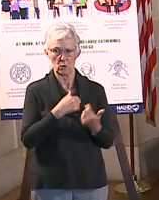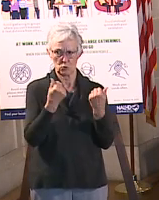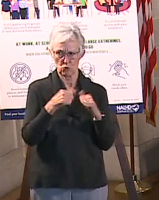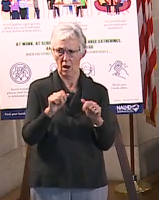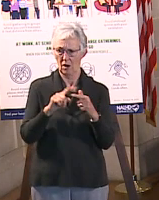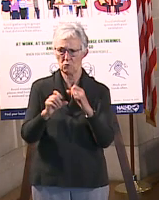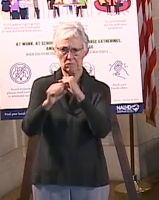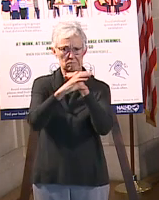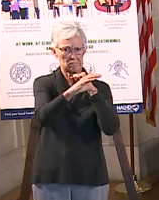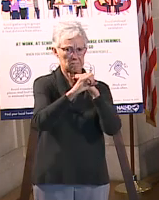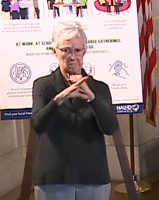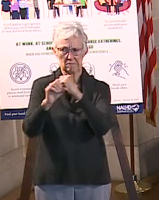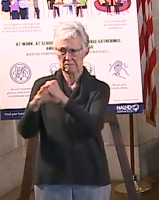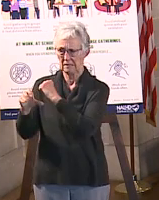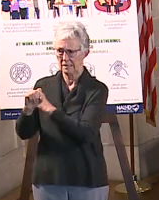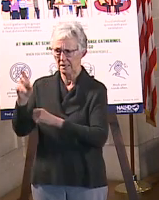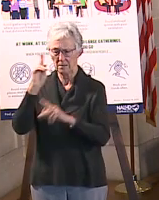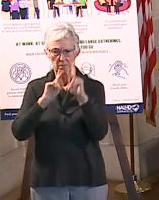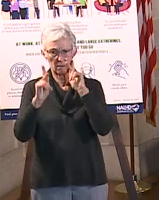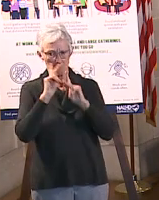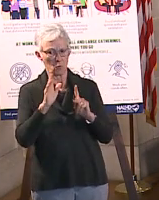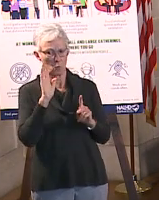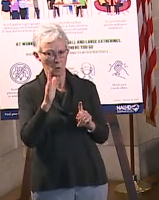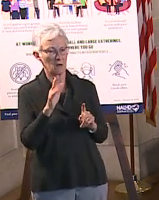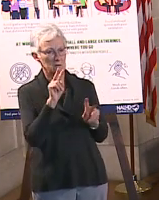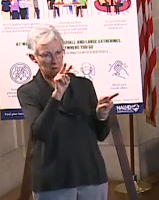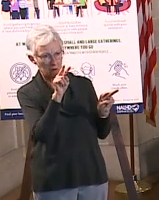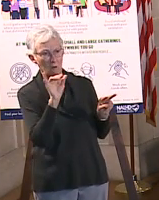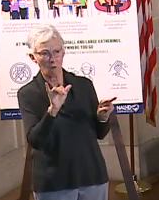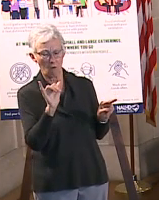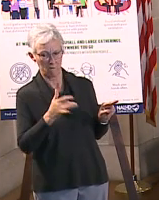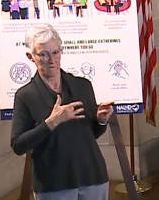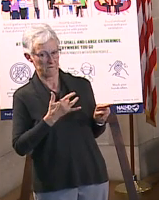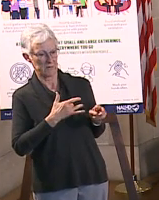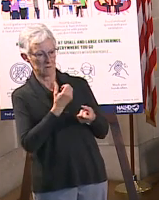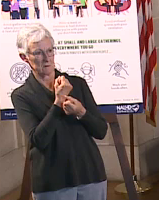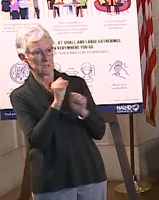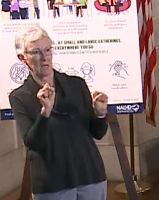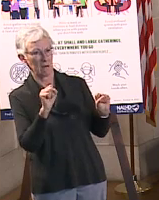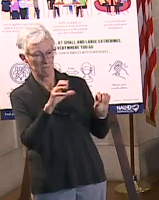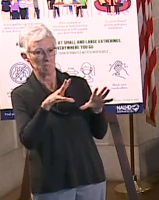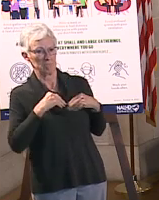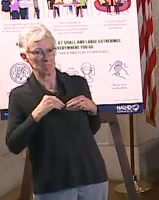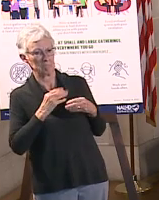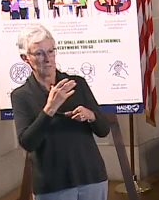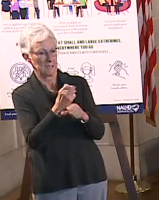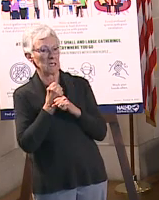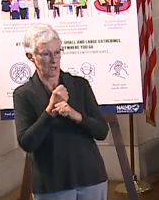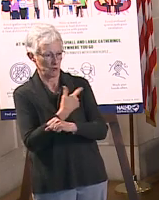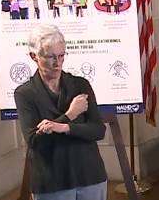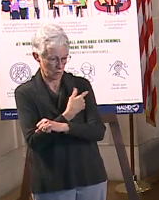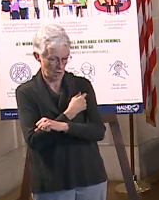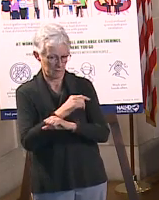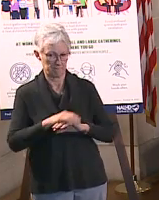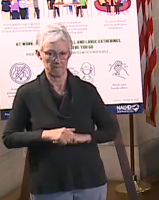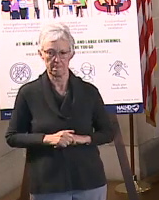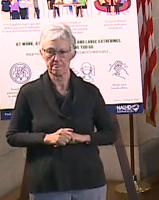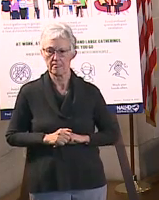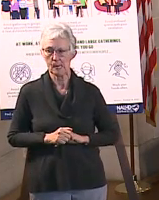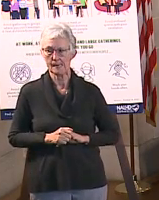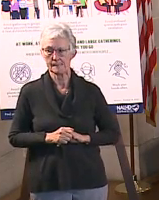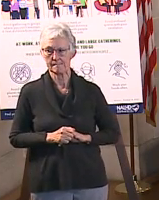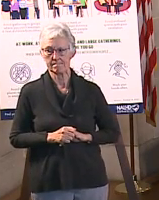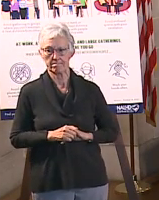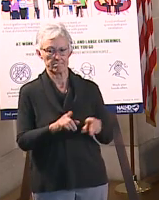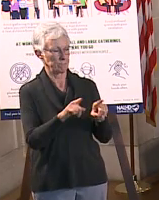through forums like this, as well as the advertising campaign that we have going on right now from the state. And also, there's that community effort as